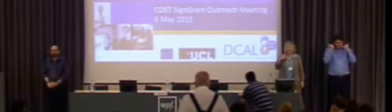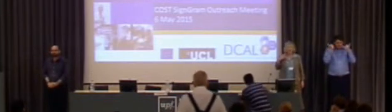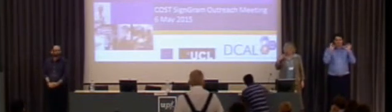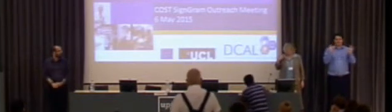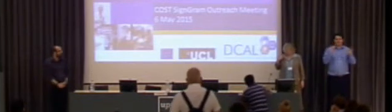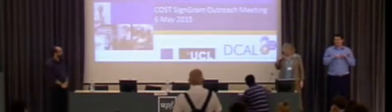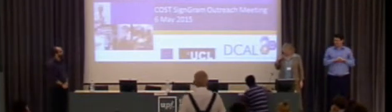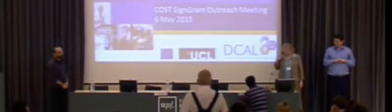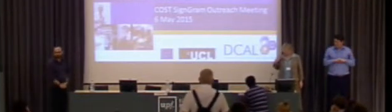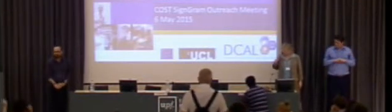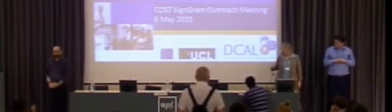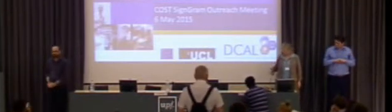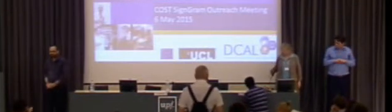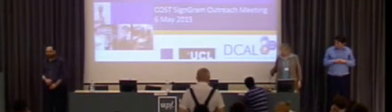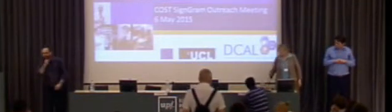So I think one of the